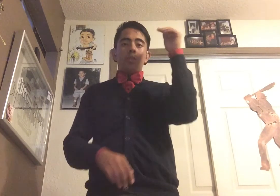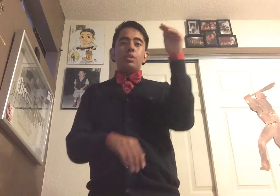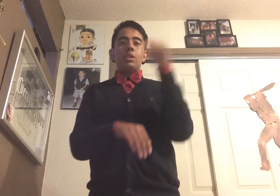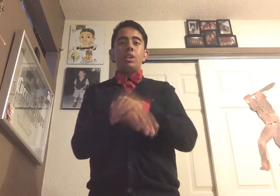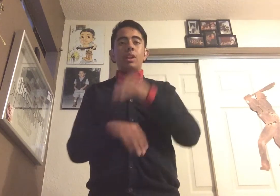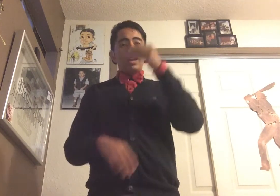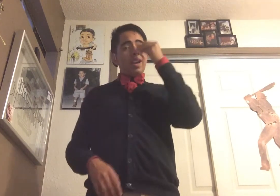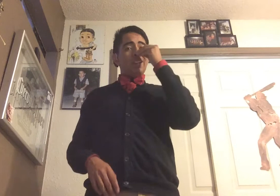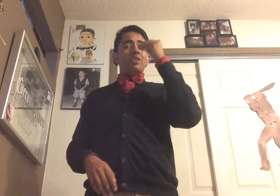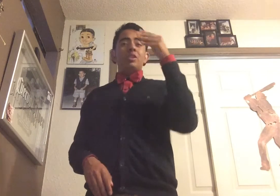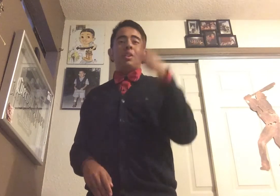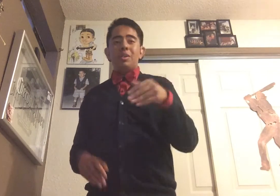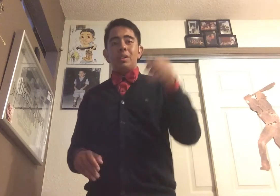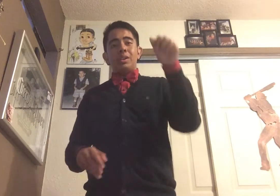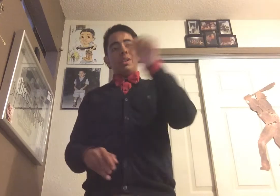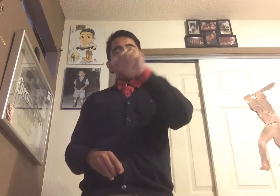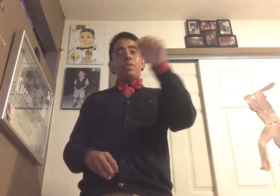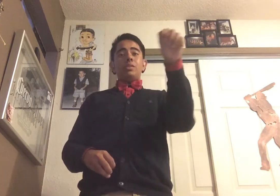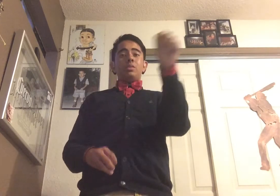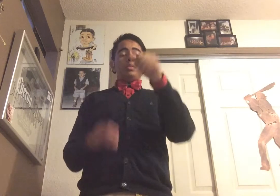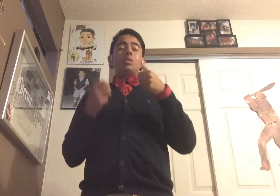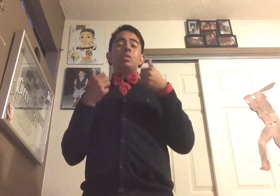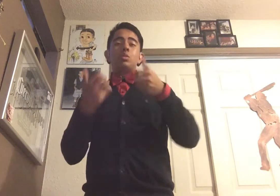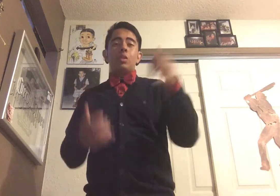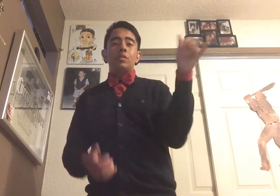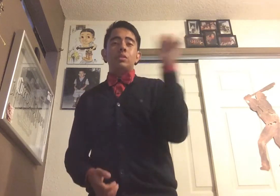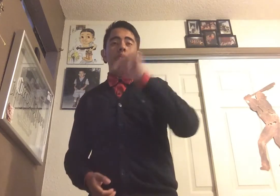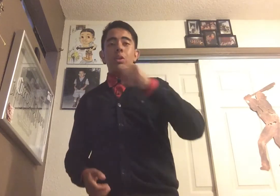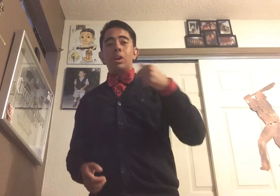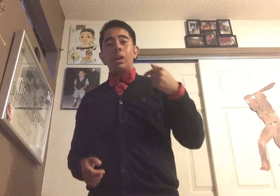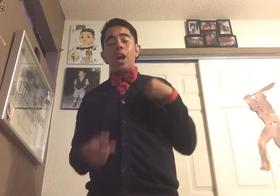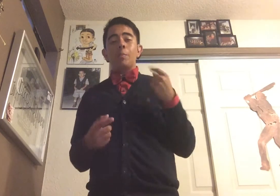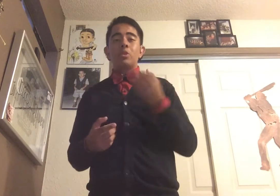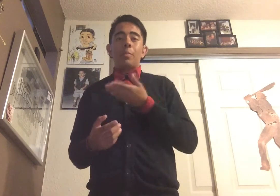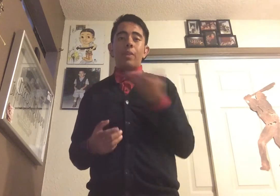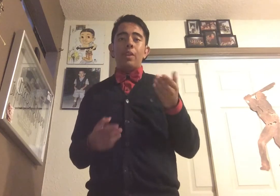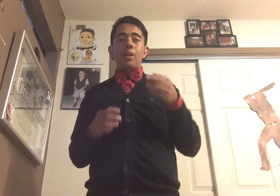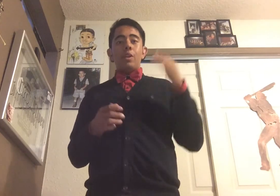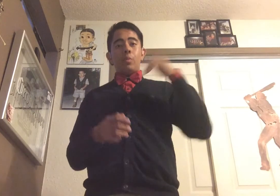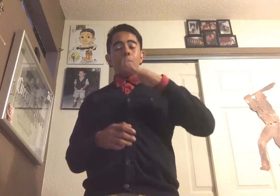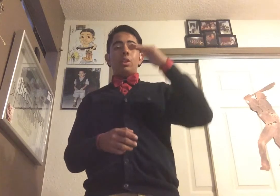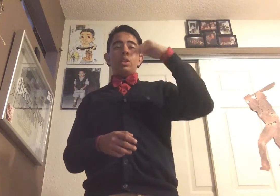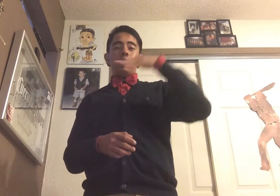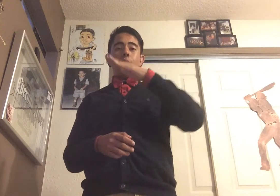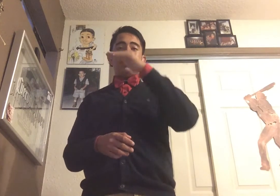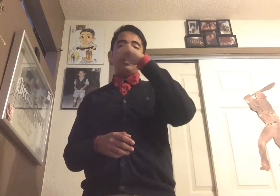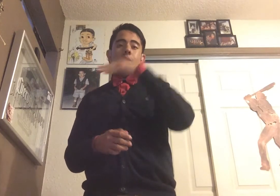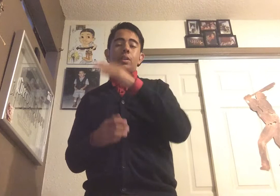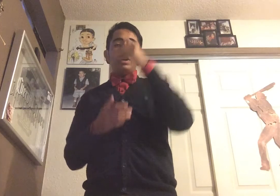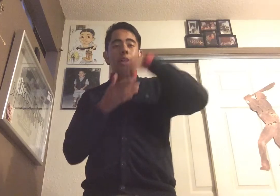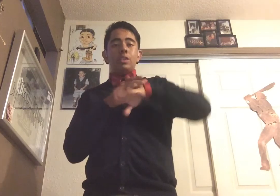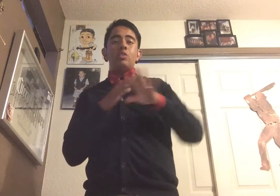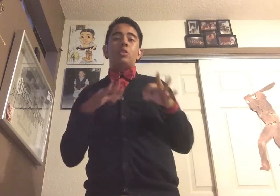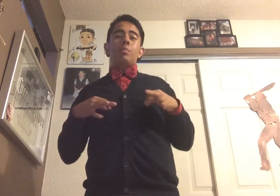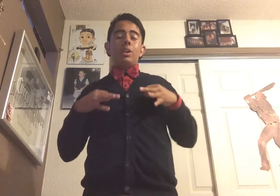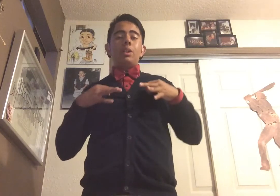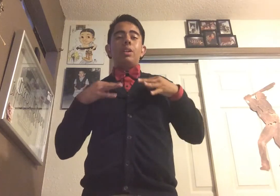summer night. I don't care, hand on the wheel, driving drunk, I'm doing my thing. Going in the mic beside him now, living my